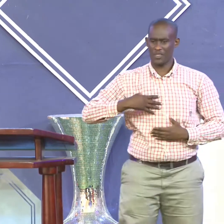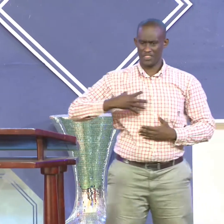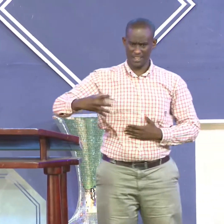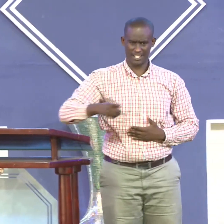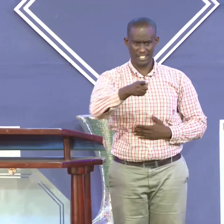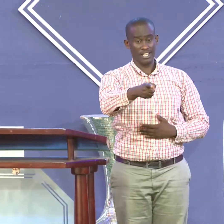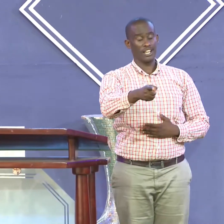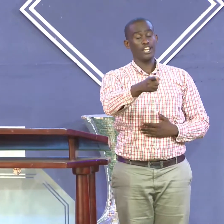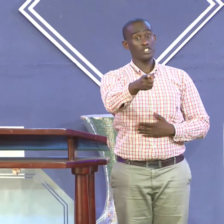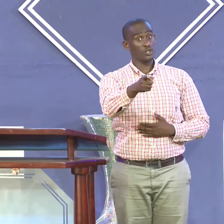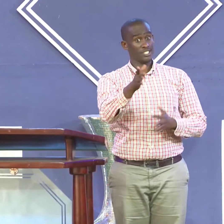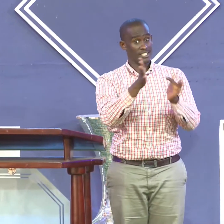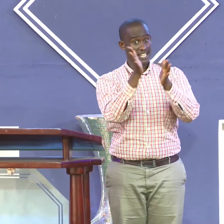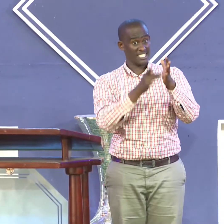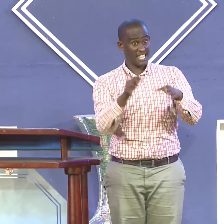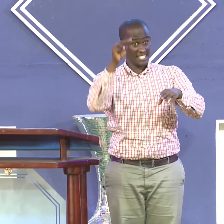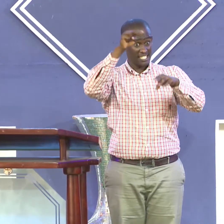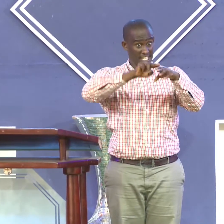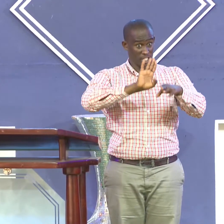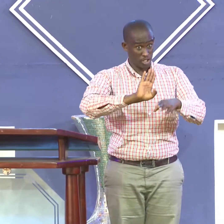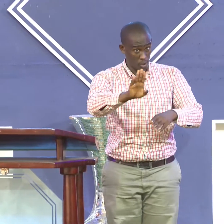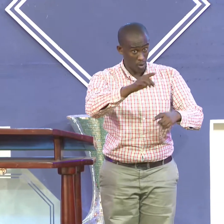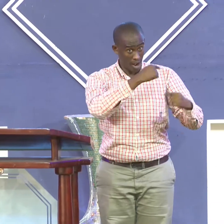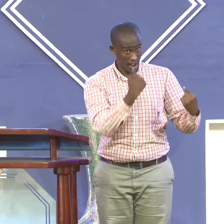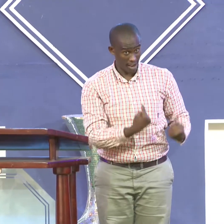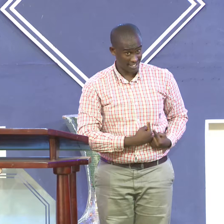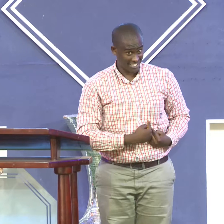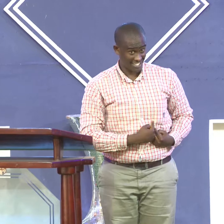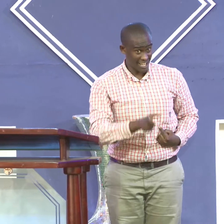wealth. When Jesus will sit on our